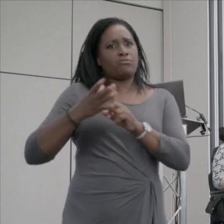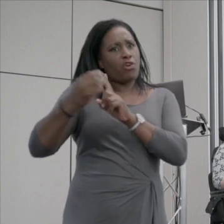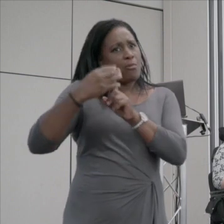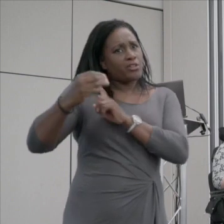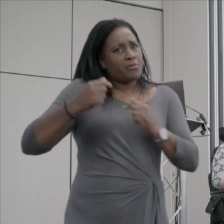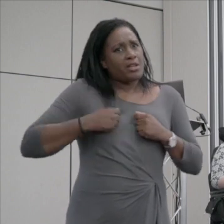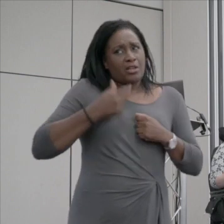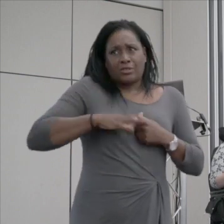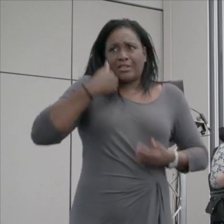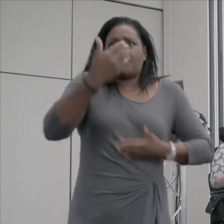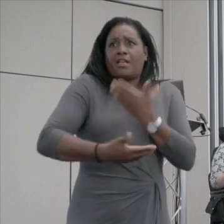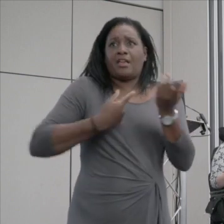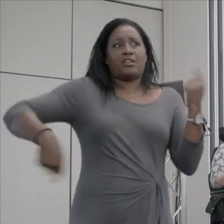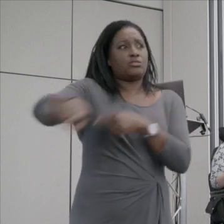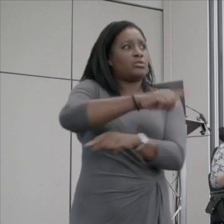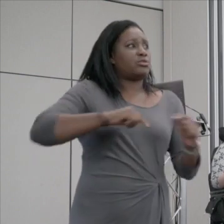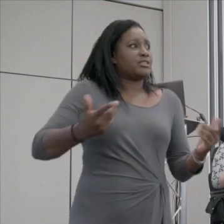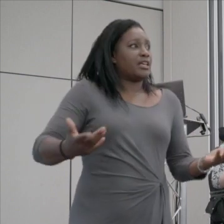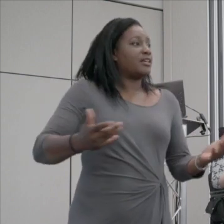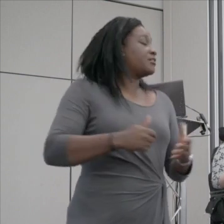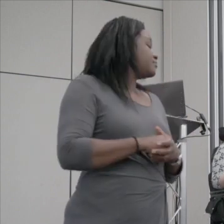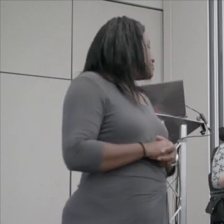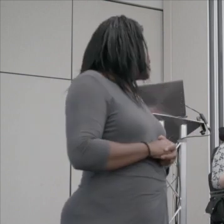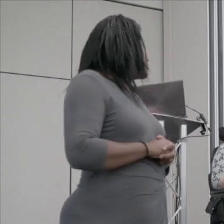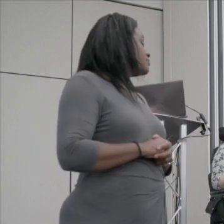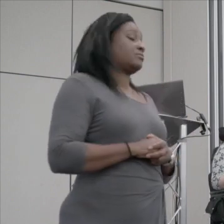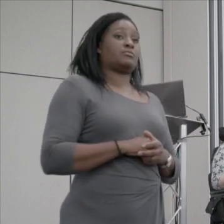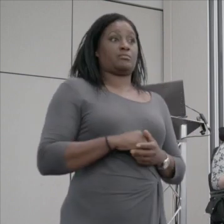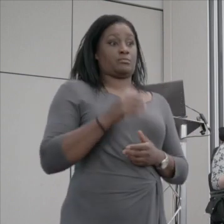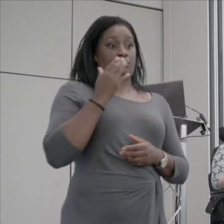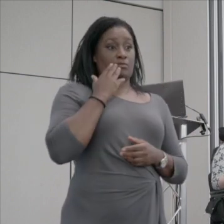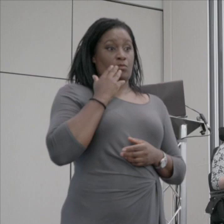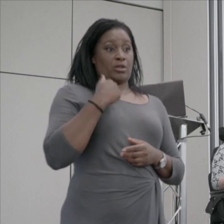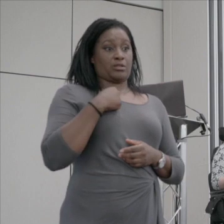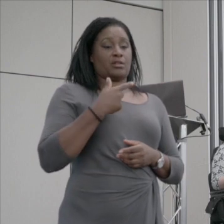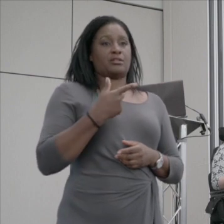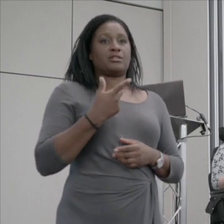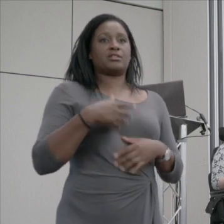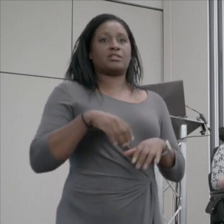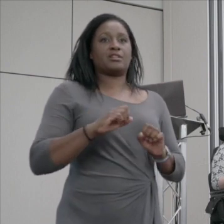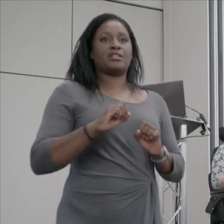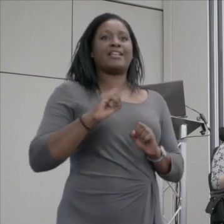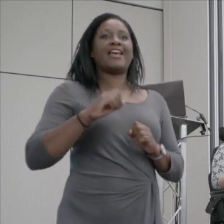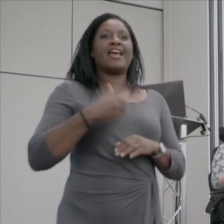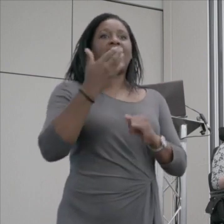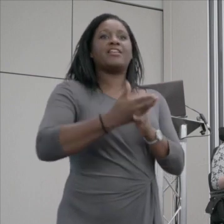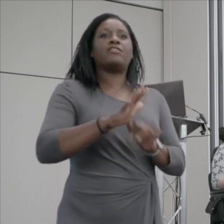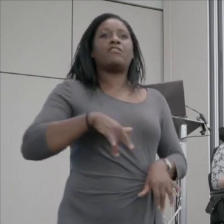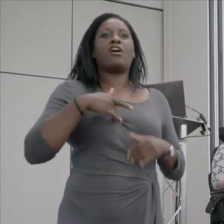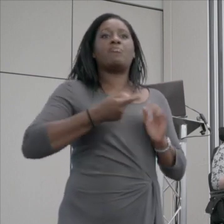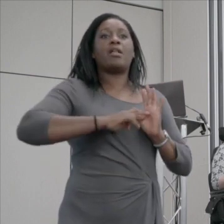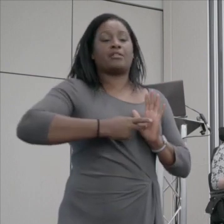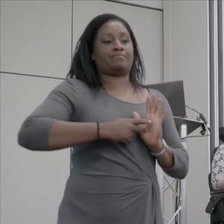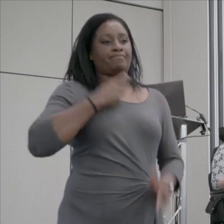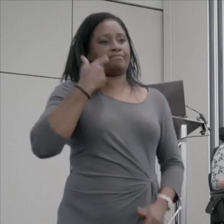today. And this is where my charity work came in. When I was doing my end of life plan, I said to my